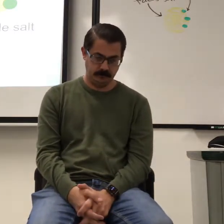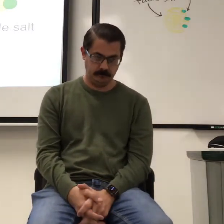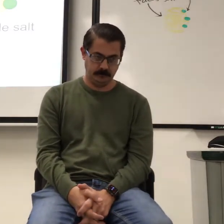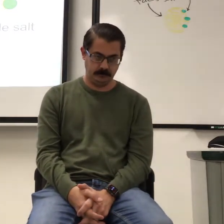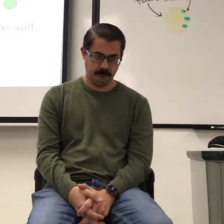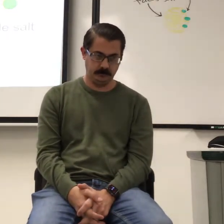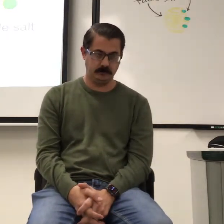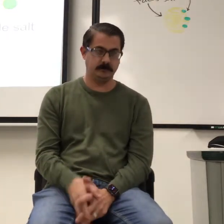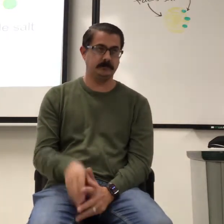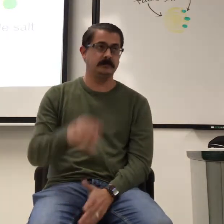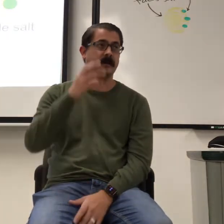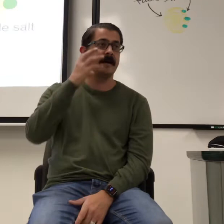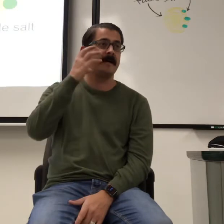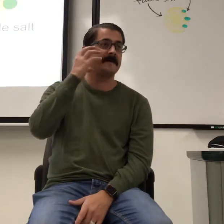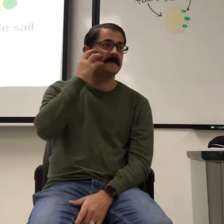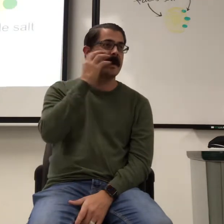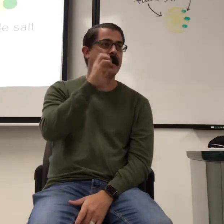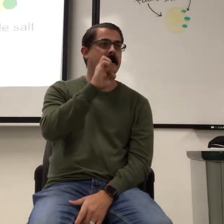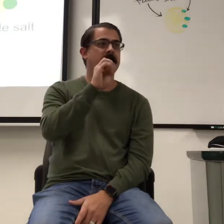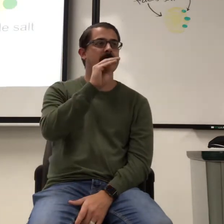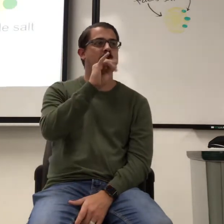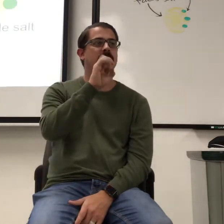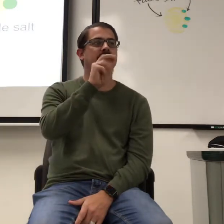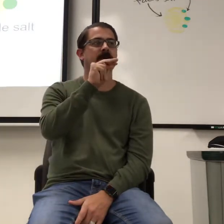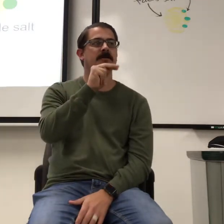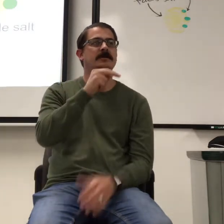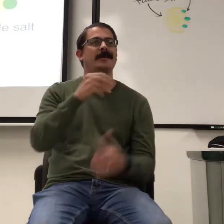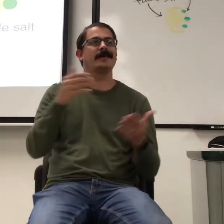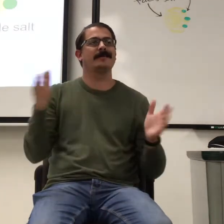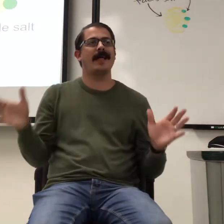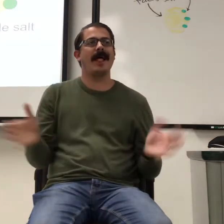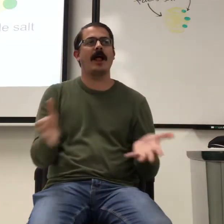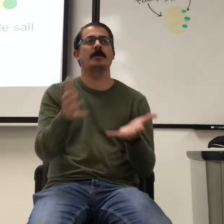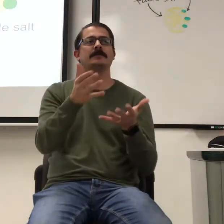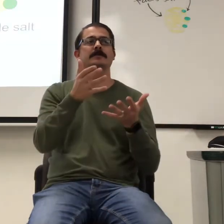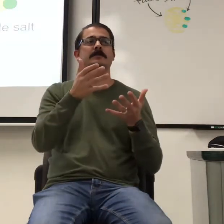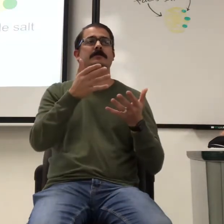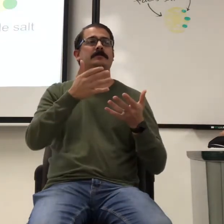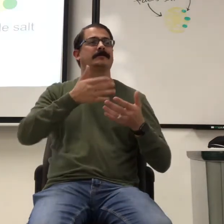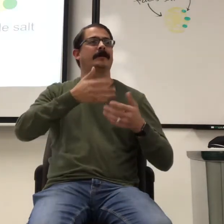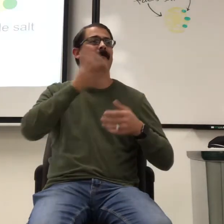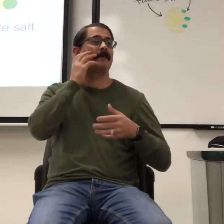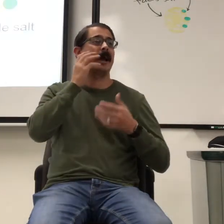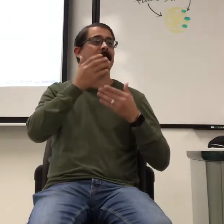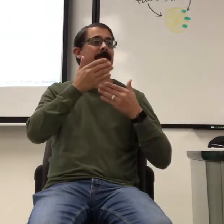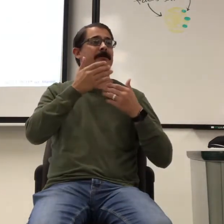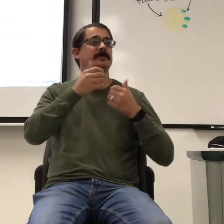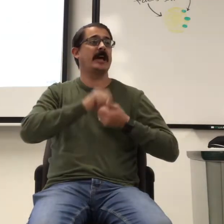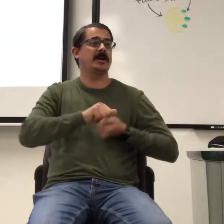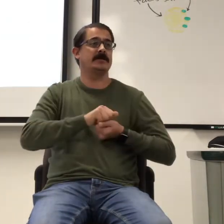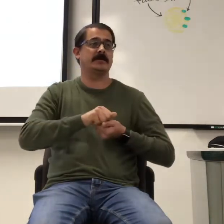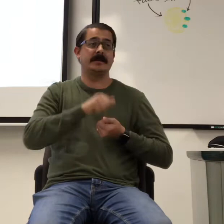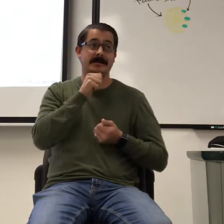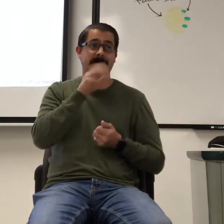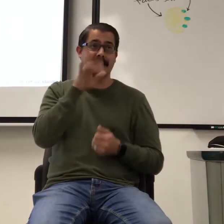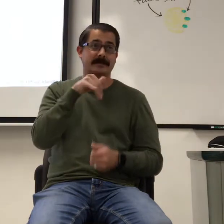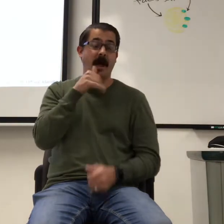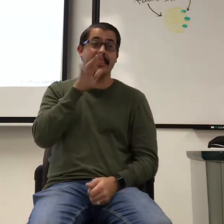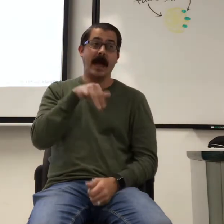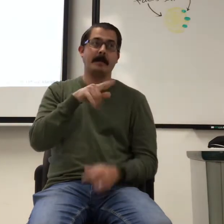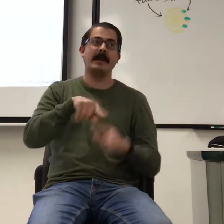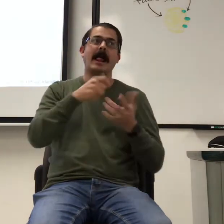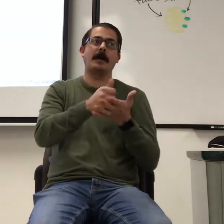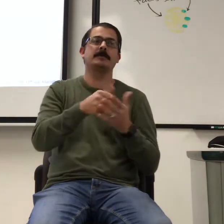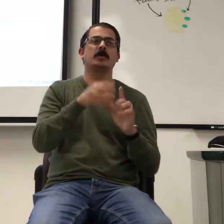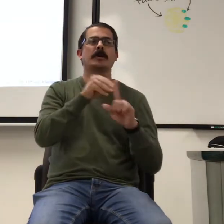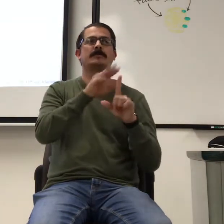Fat emulsification aids in the digestion process. It's not fat digestion, but it helps it, because what you're doing is you're exposing